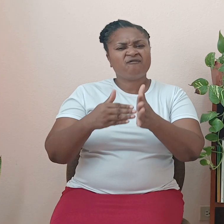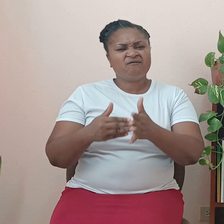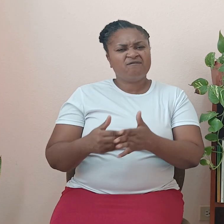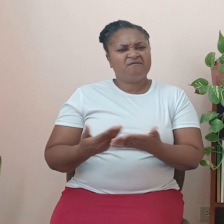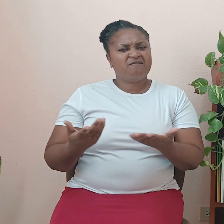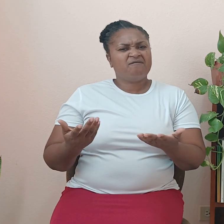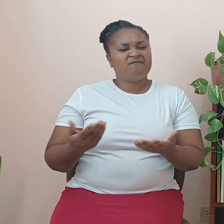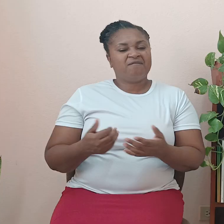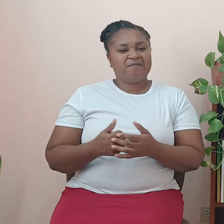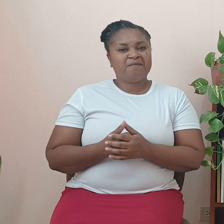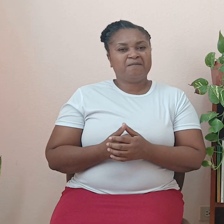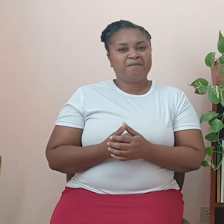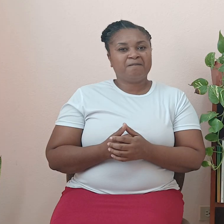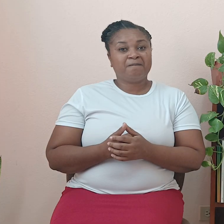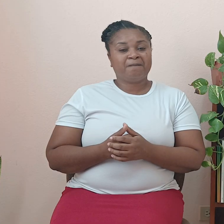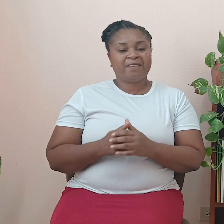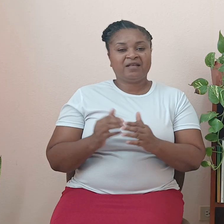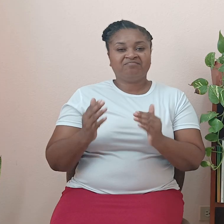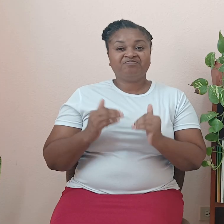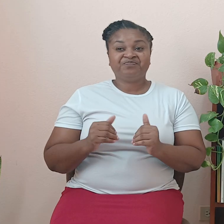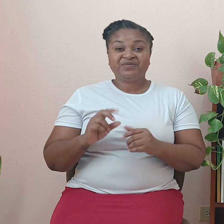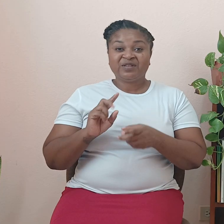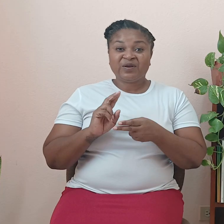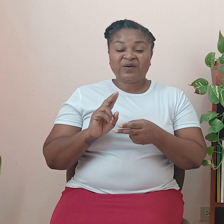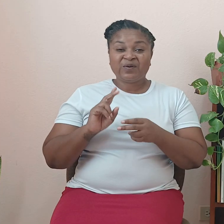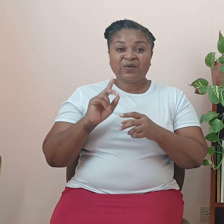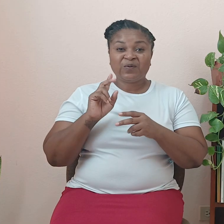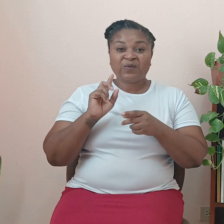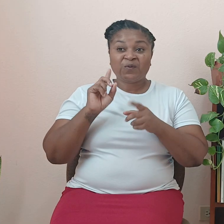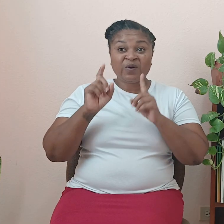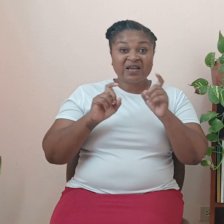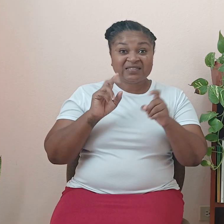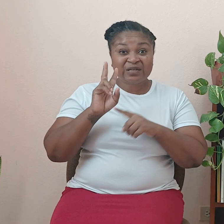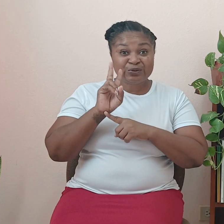Question 2. How many children did Job have?